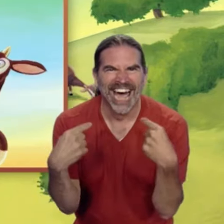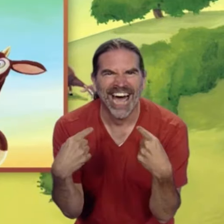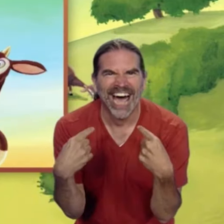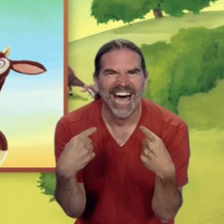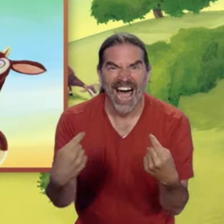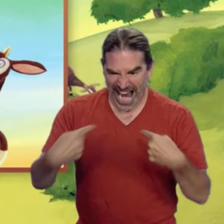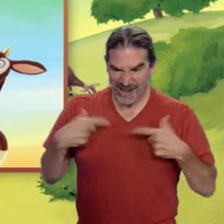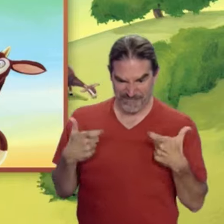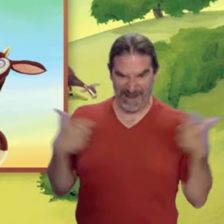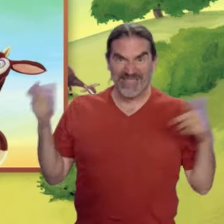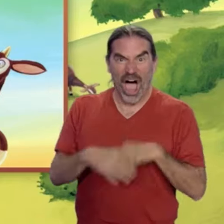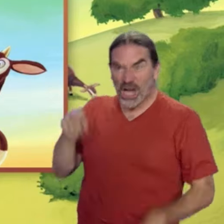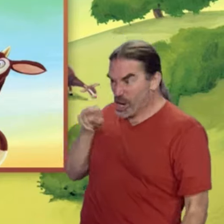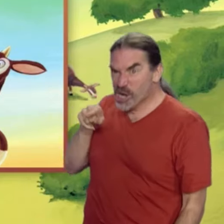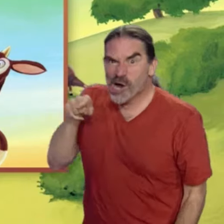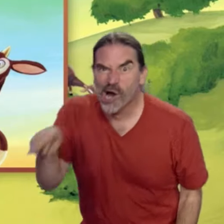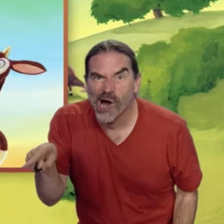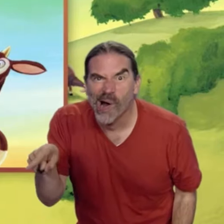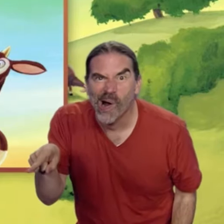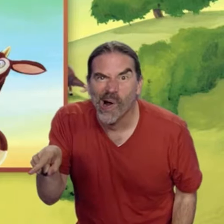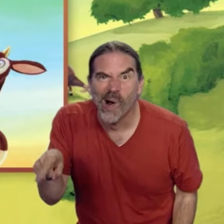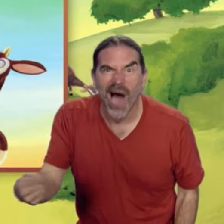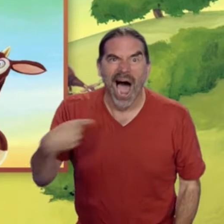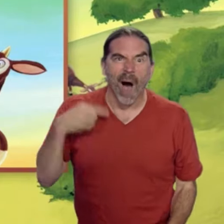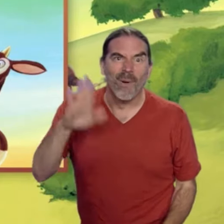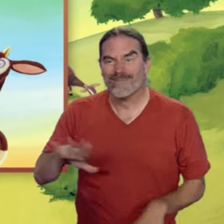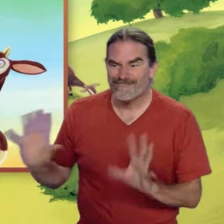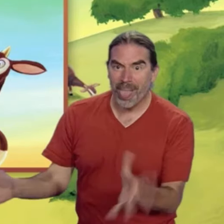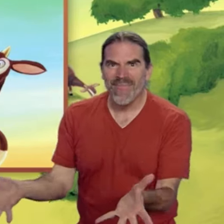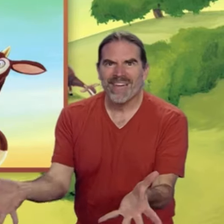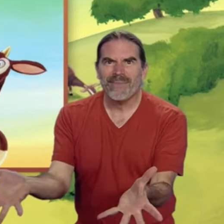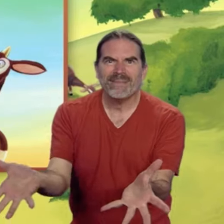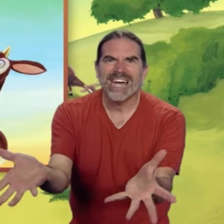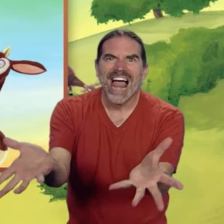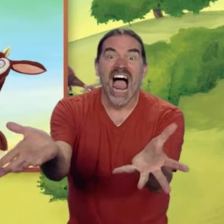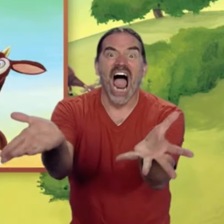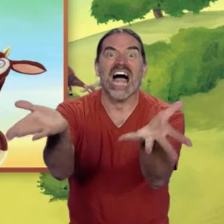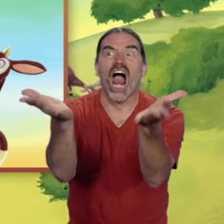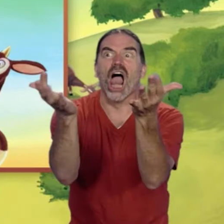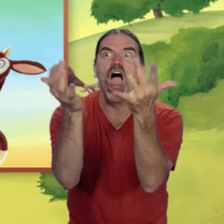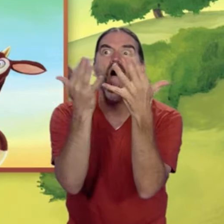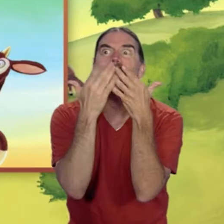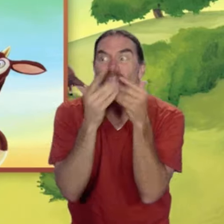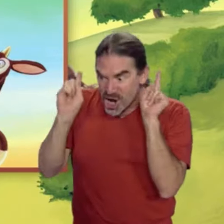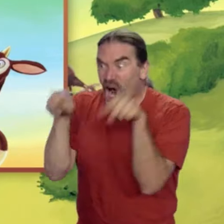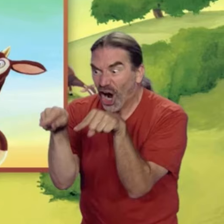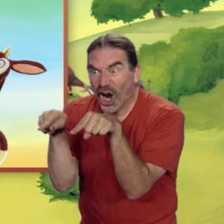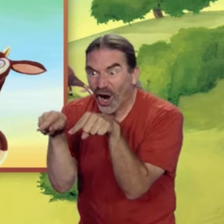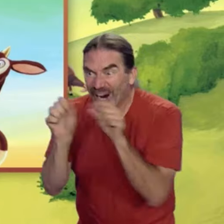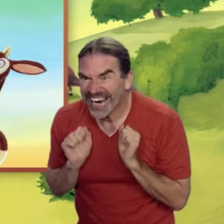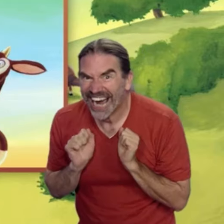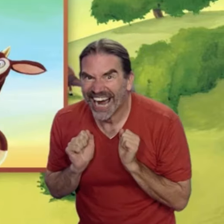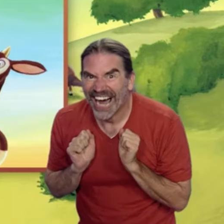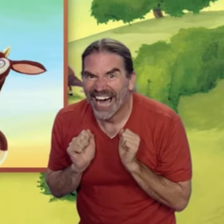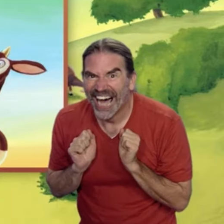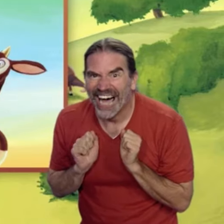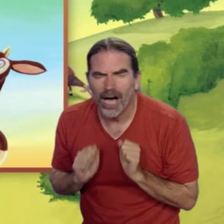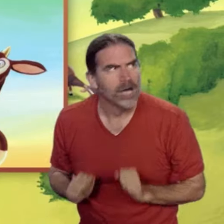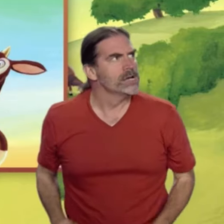I'm really, really, really hungry too, snarled the troll. And I'm